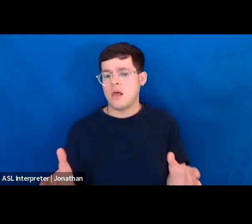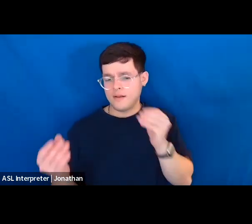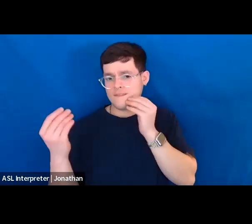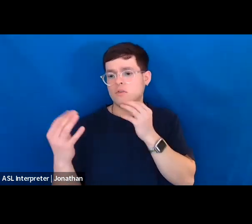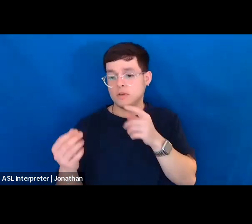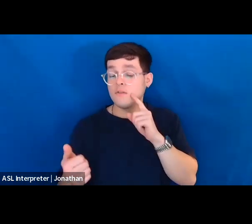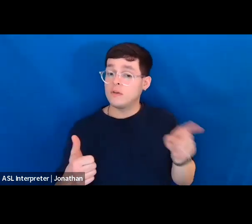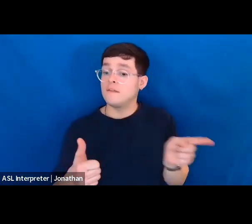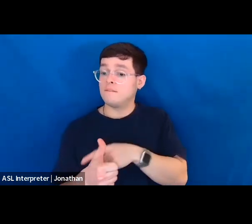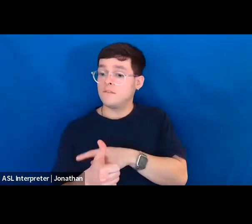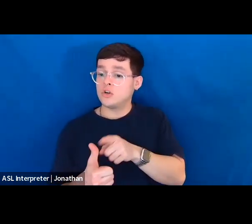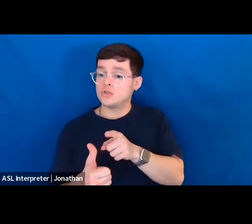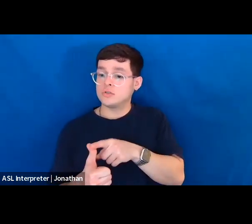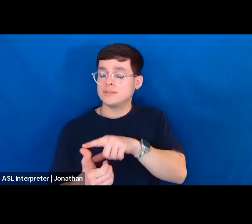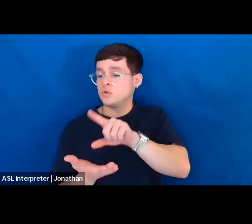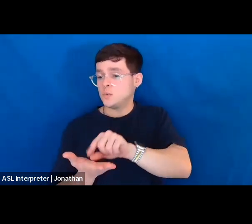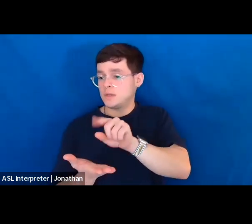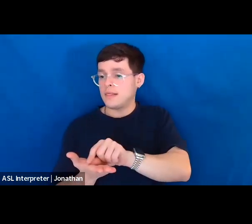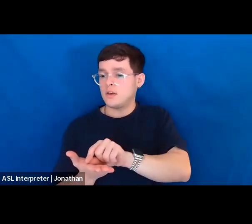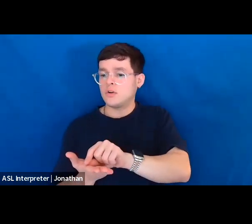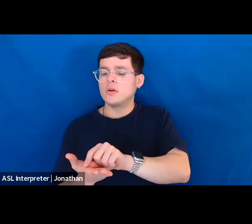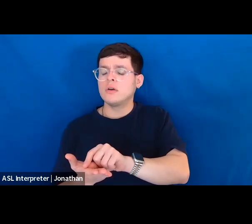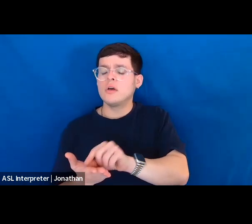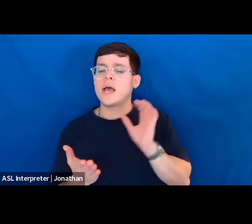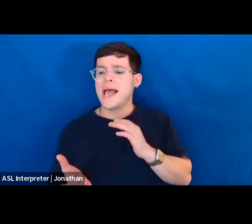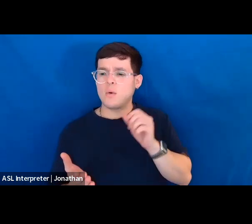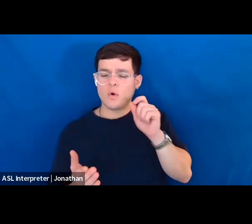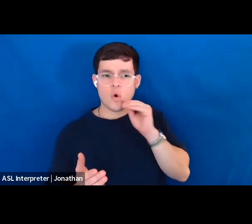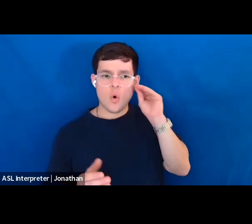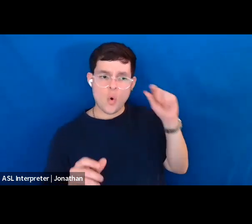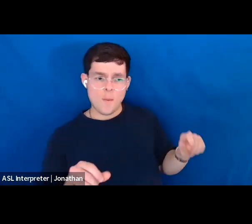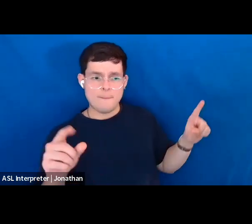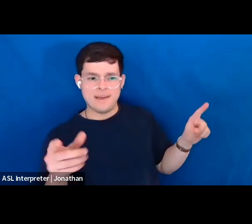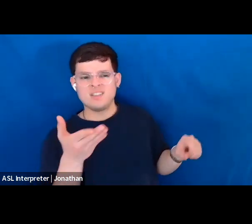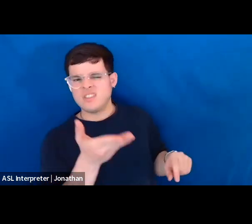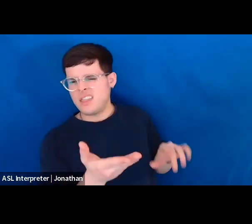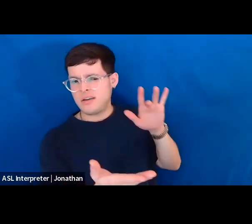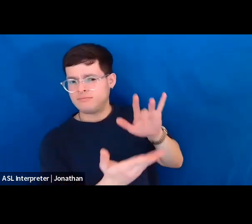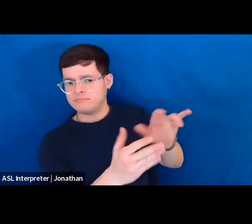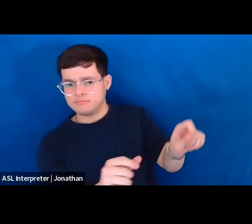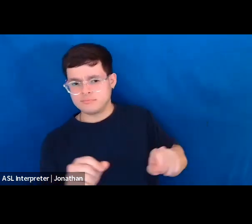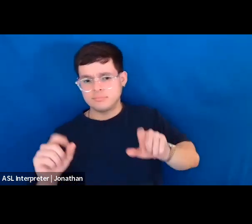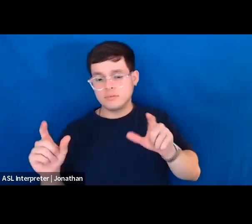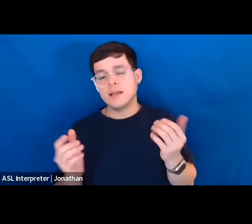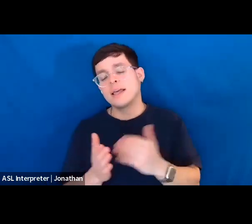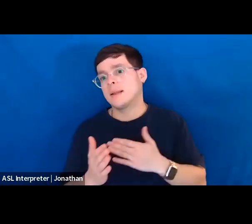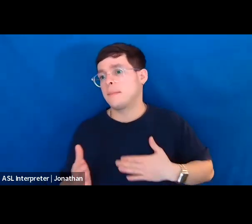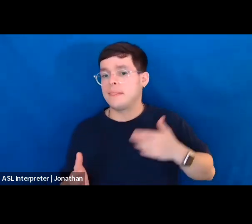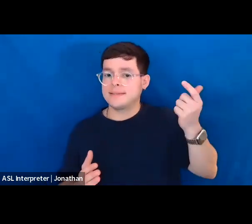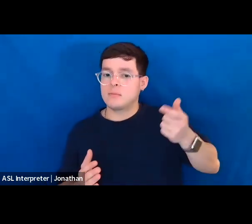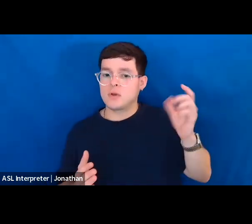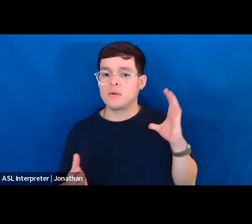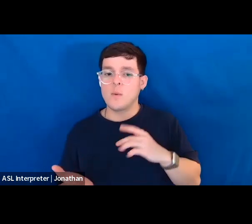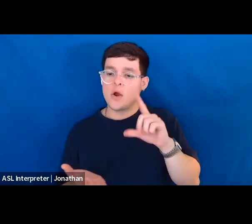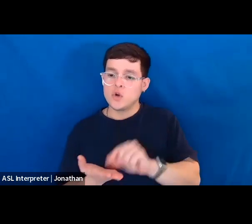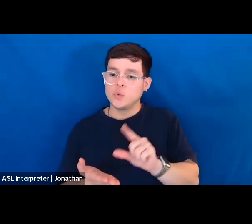revised newsletter, which is linked off of our homepage. And again, please subscribe to our newsletter so that you can